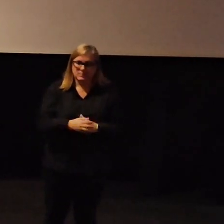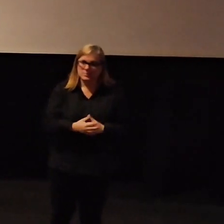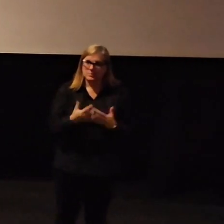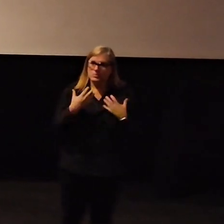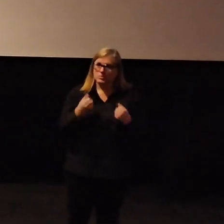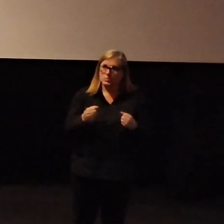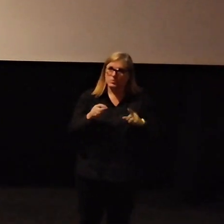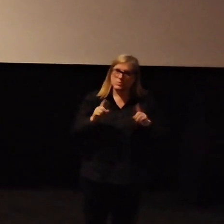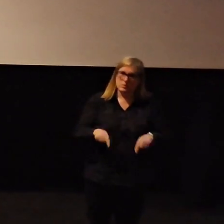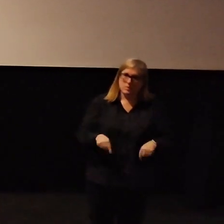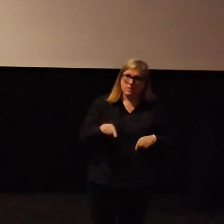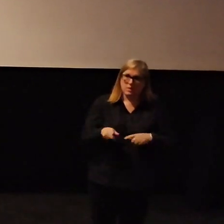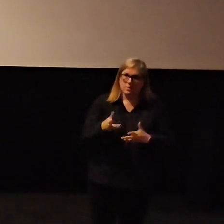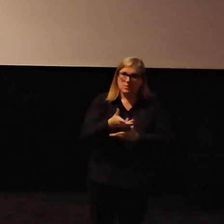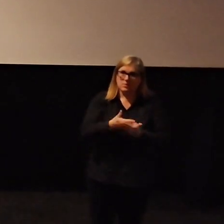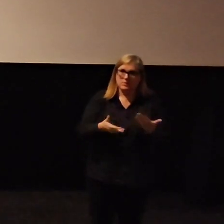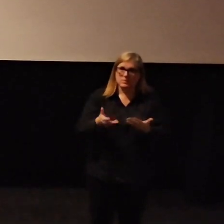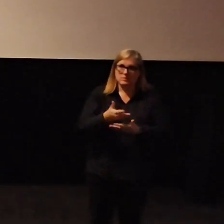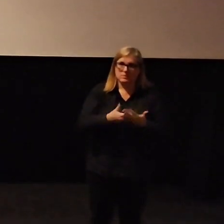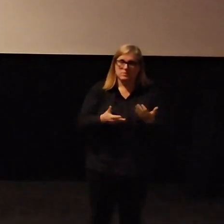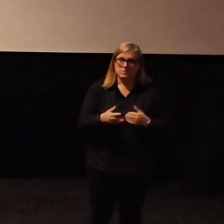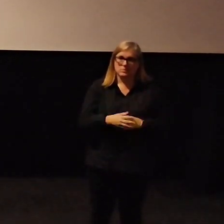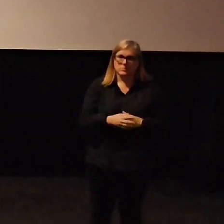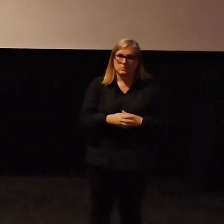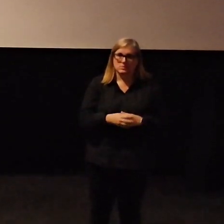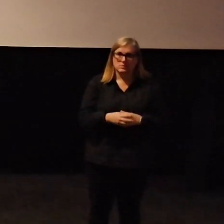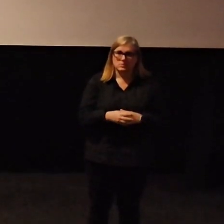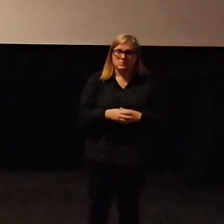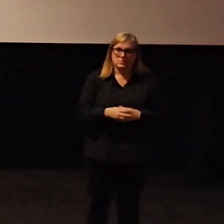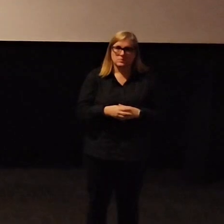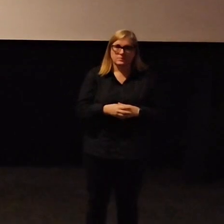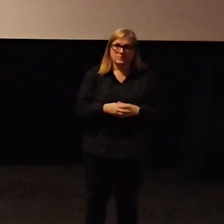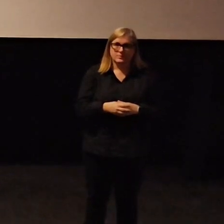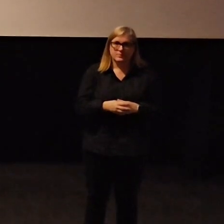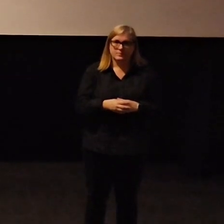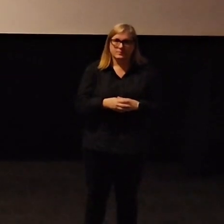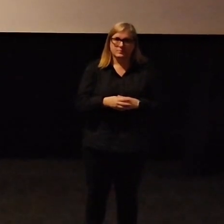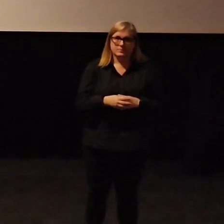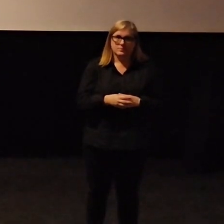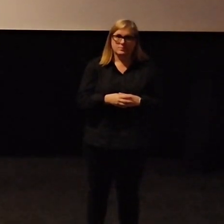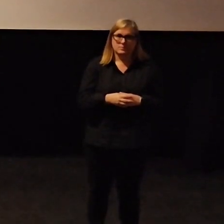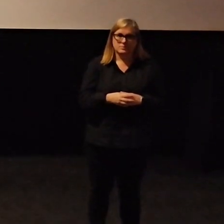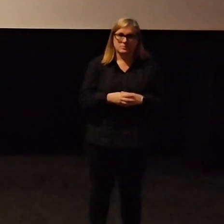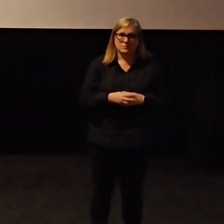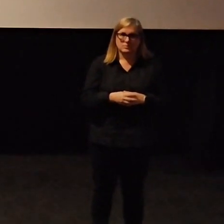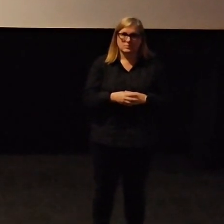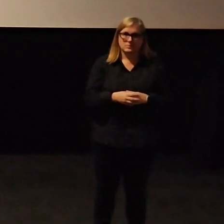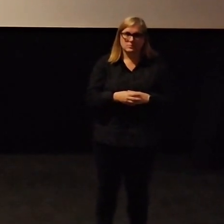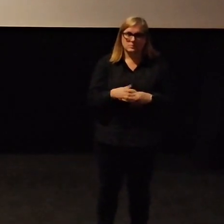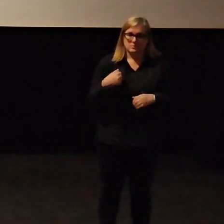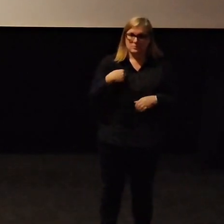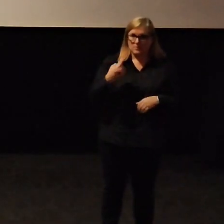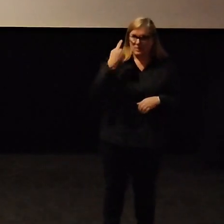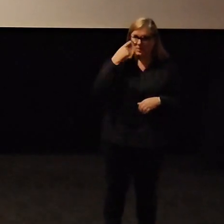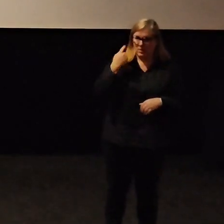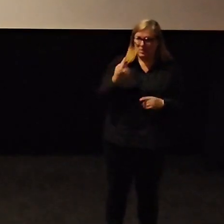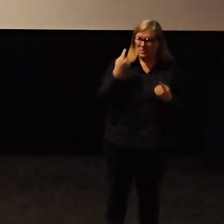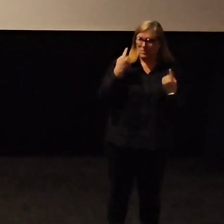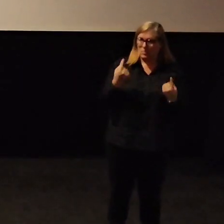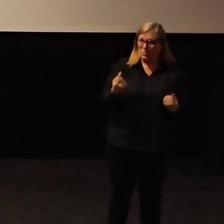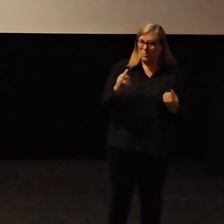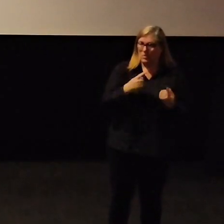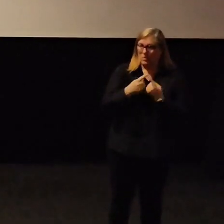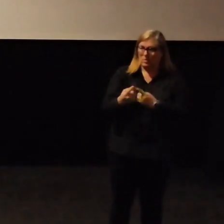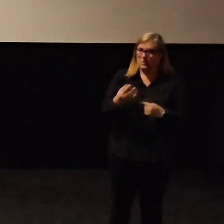a conversation. And one of the things that I think we're at risk of losing is our